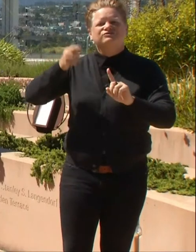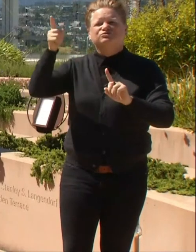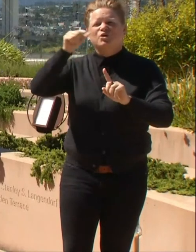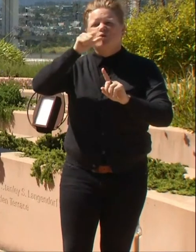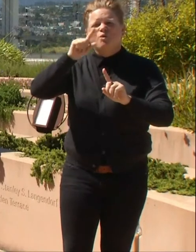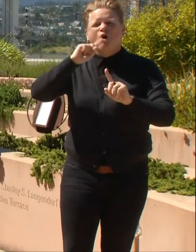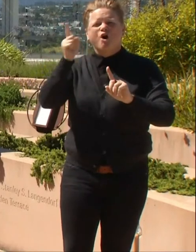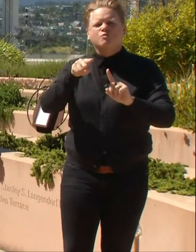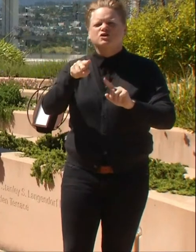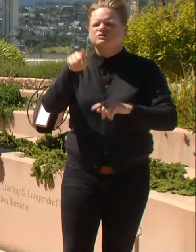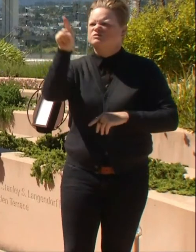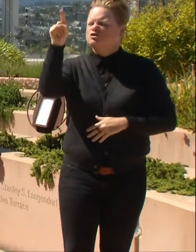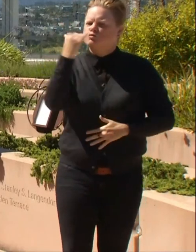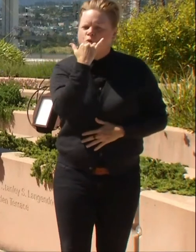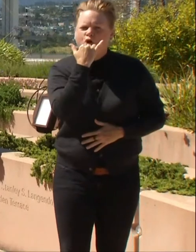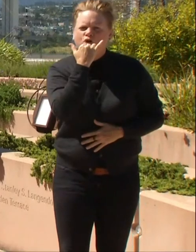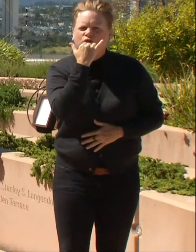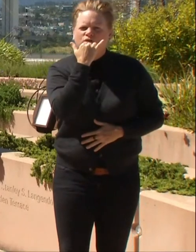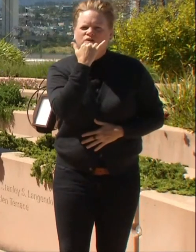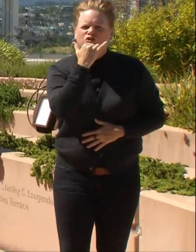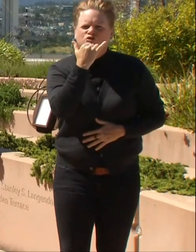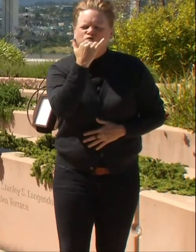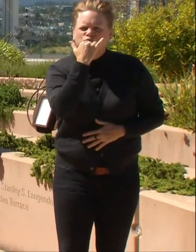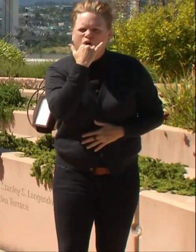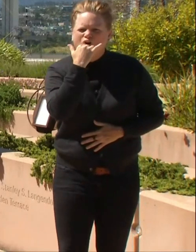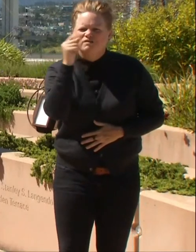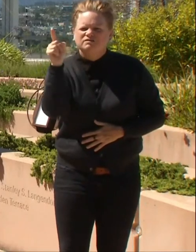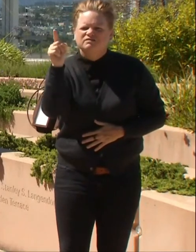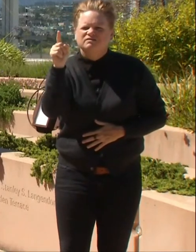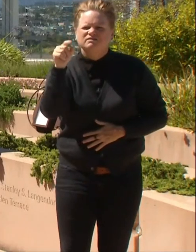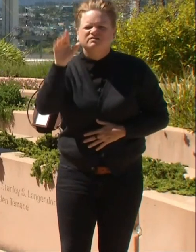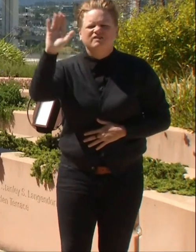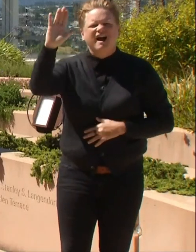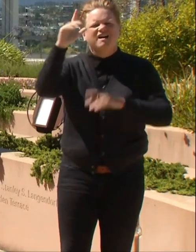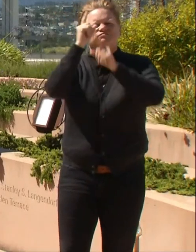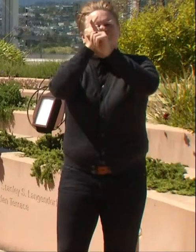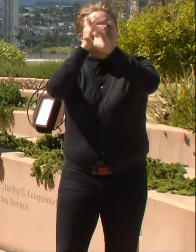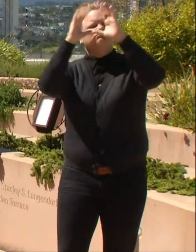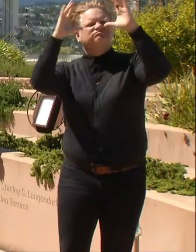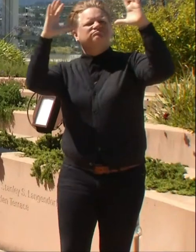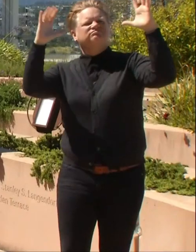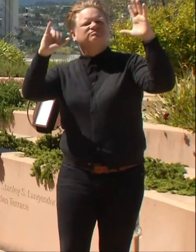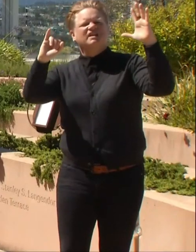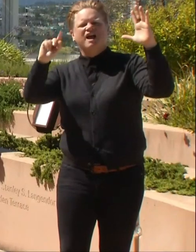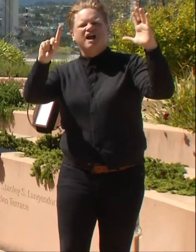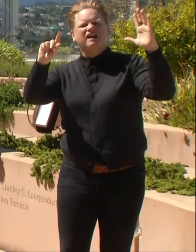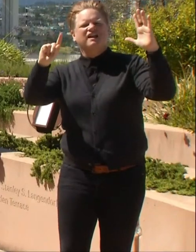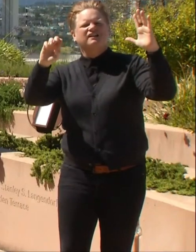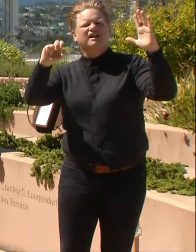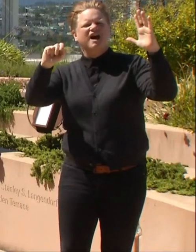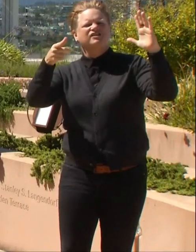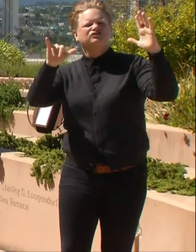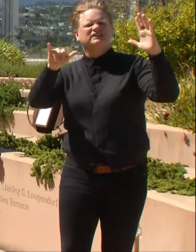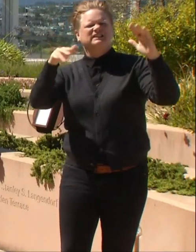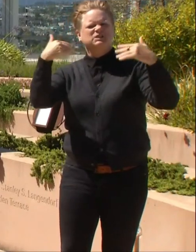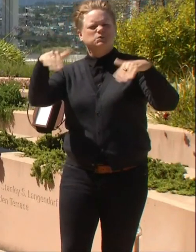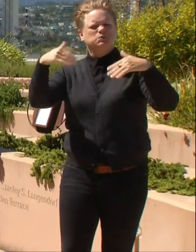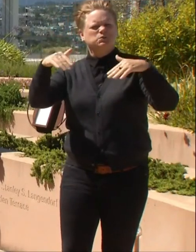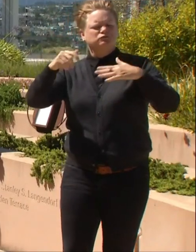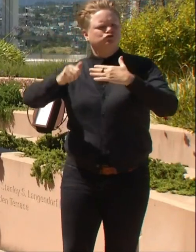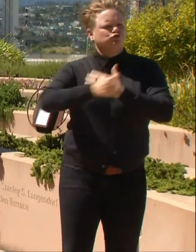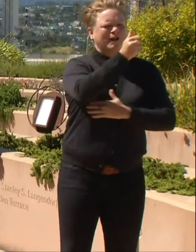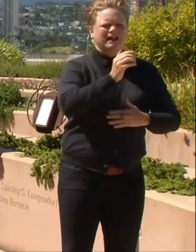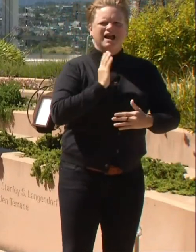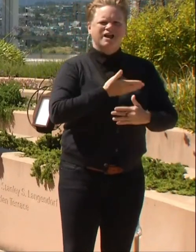wrong. He is ideological. His actions have threatened the safety of our state, its residents, and the integrity of